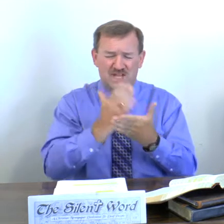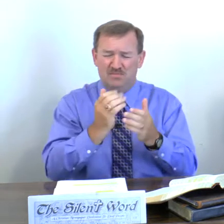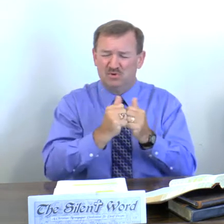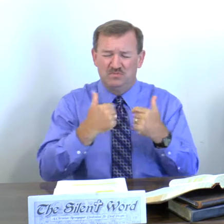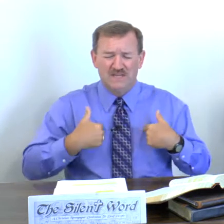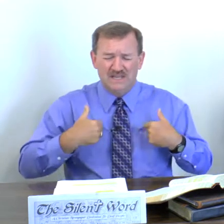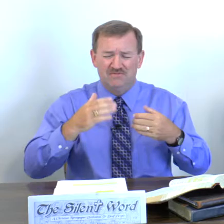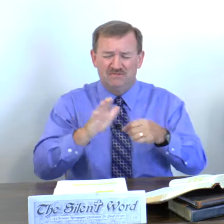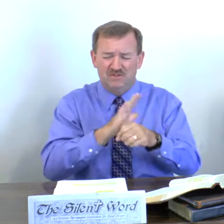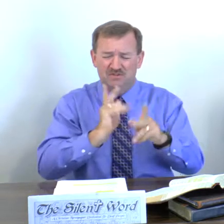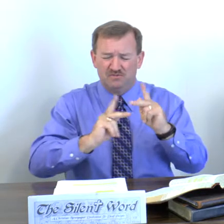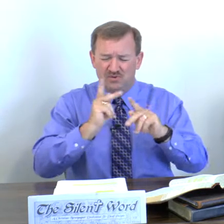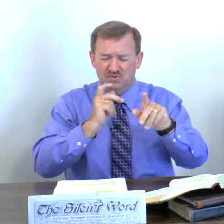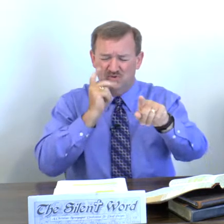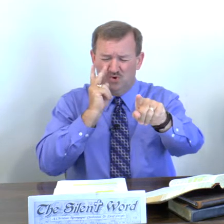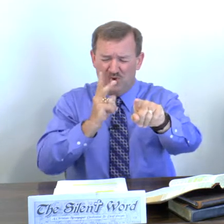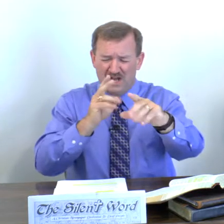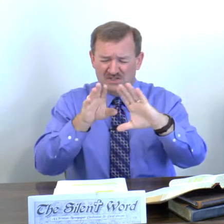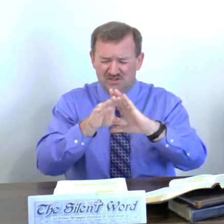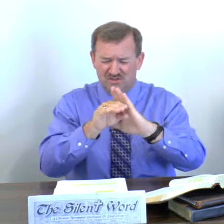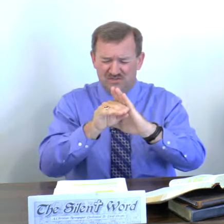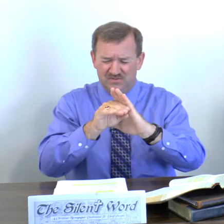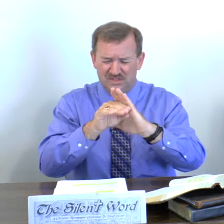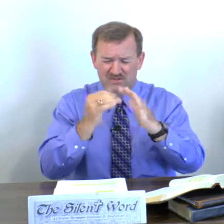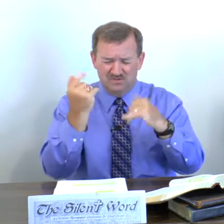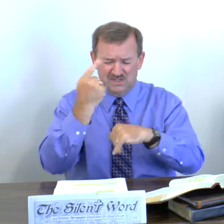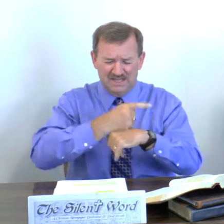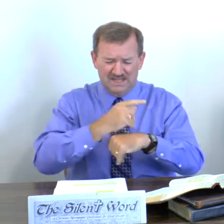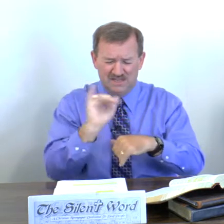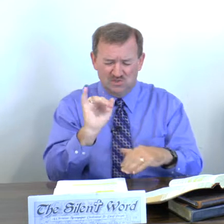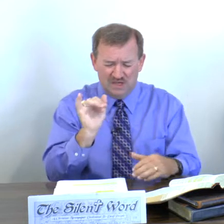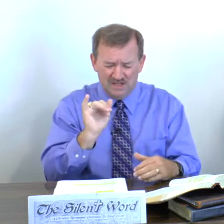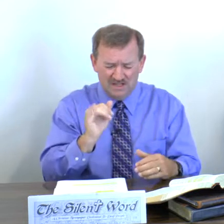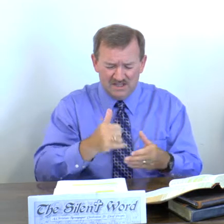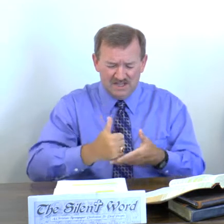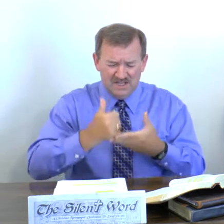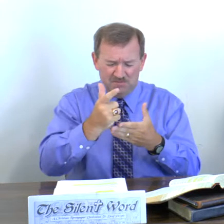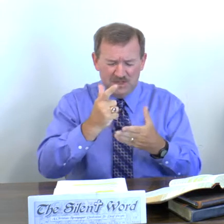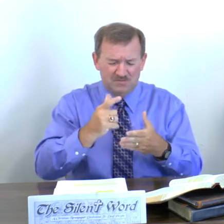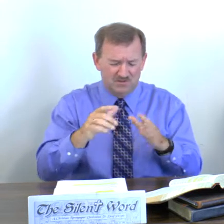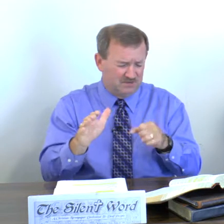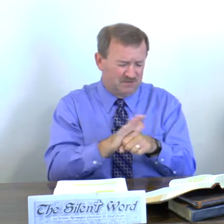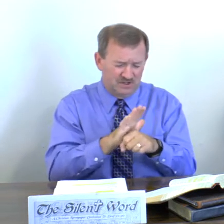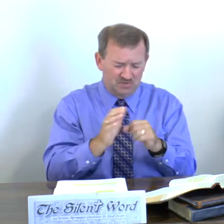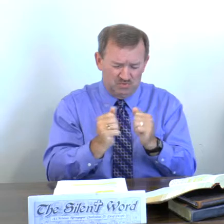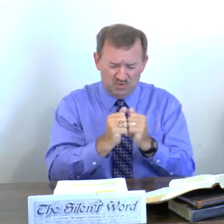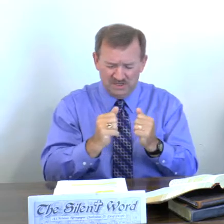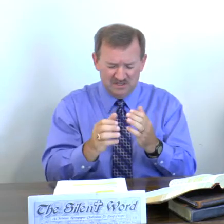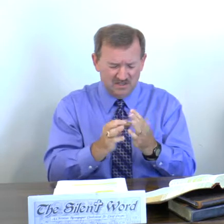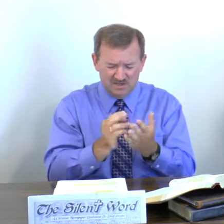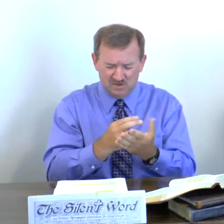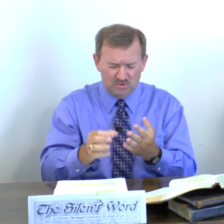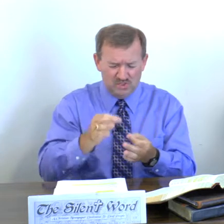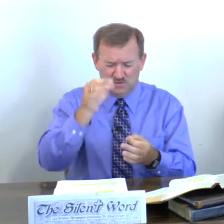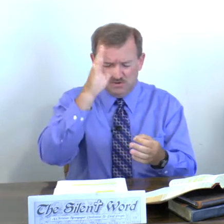stop with me. Fill the folks who are watching on the video today as well. Help them to be filled with the Holy Spirit of